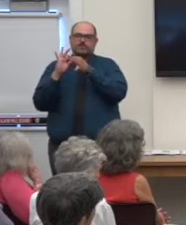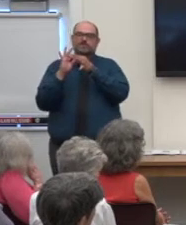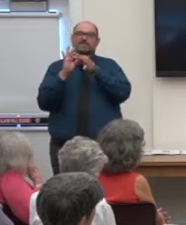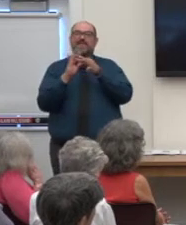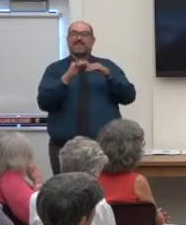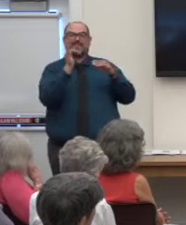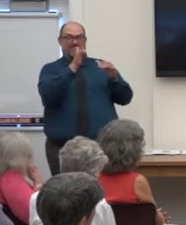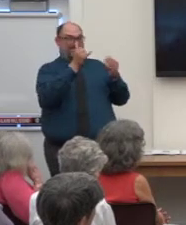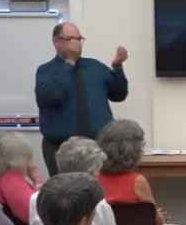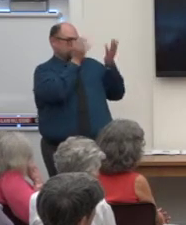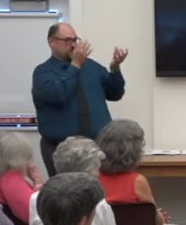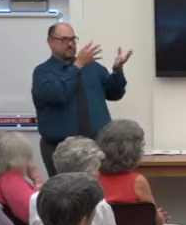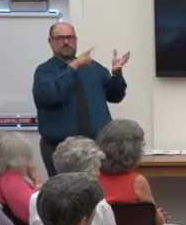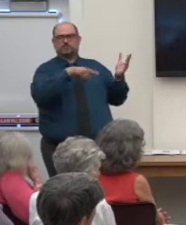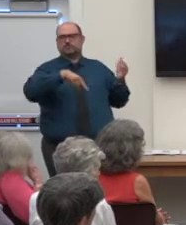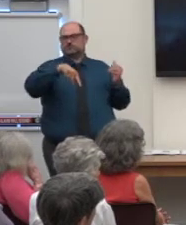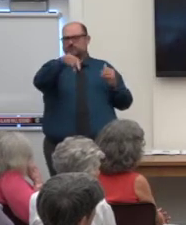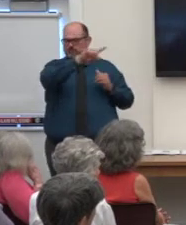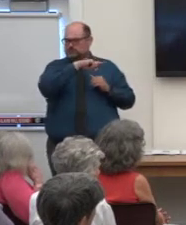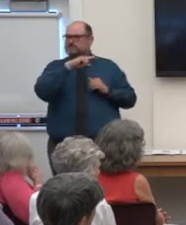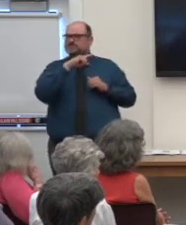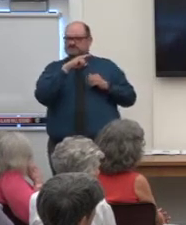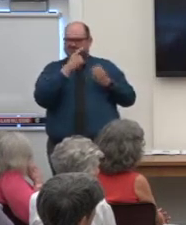are functioning in the language. So,